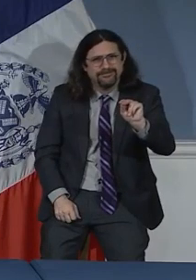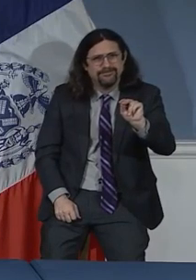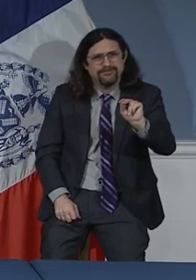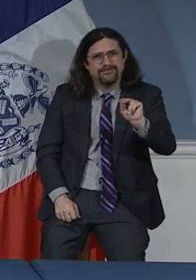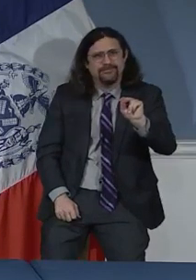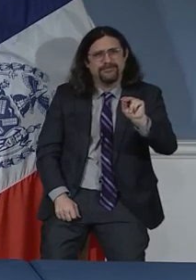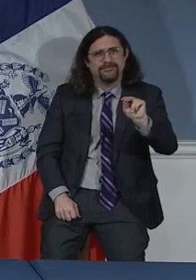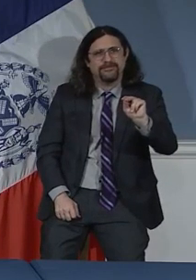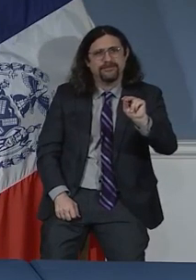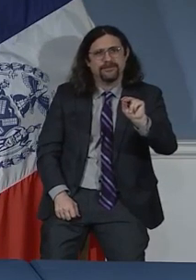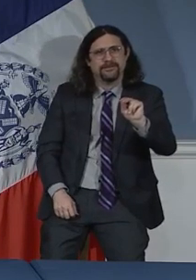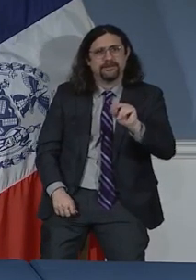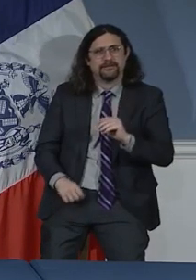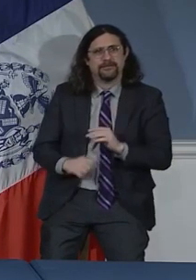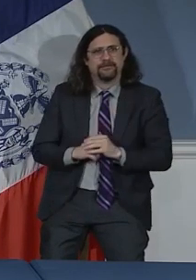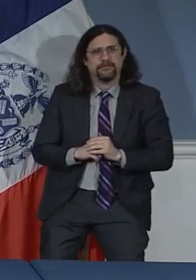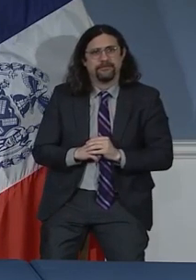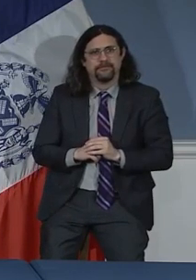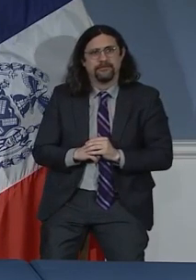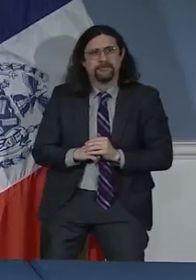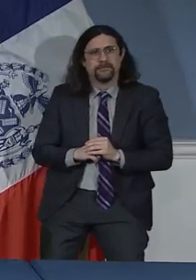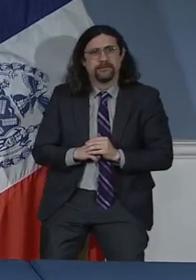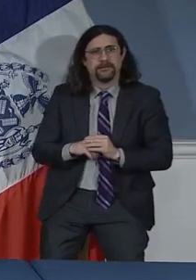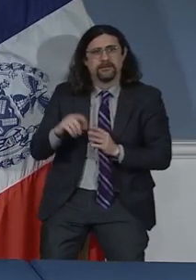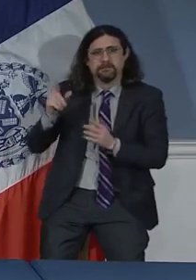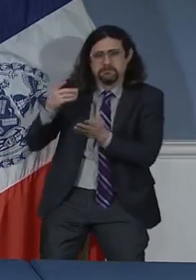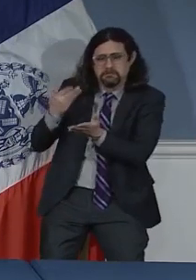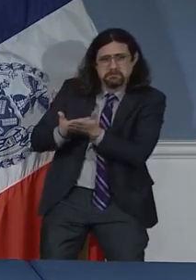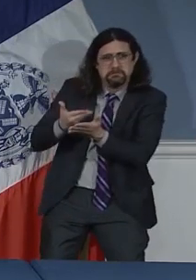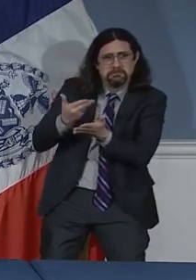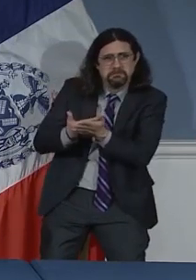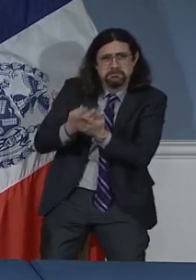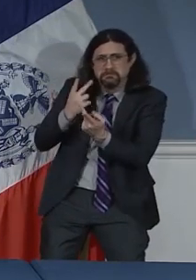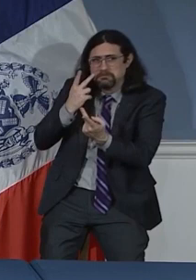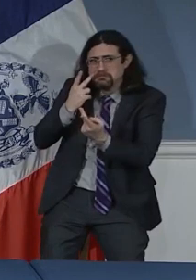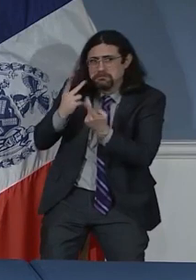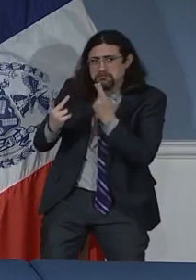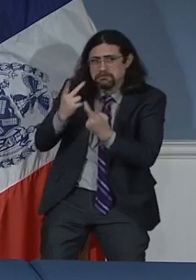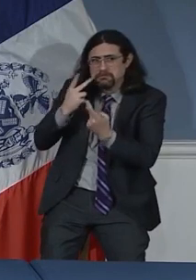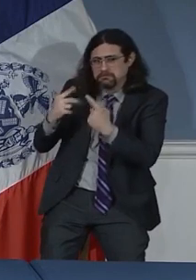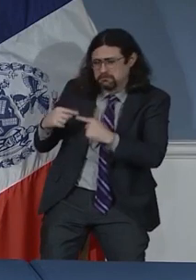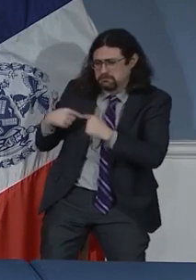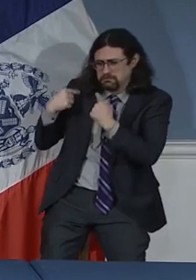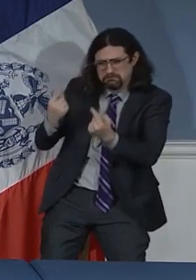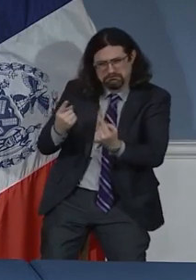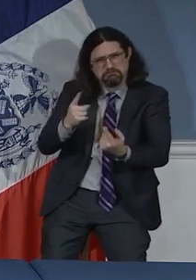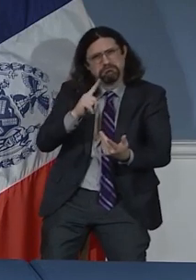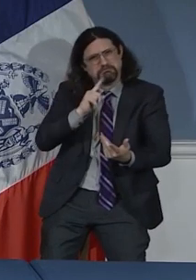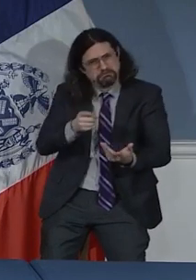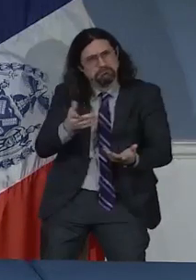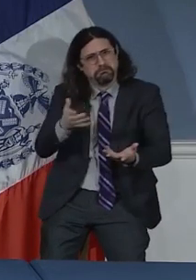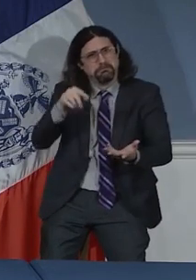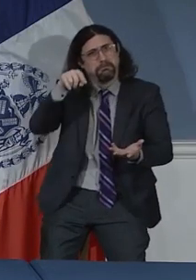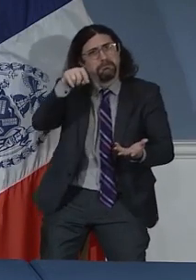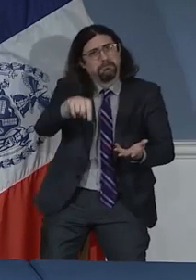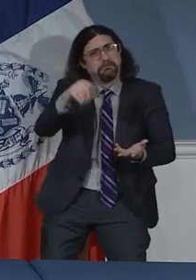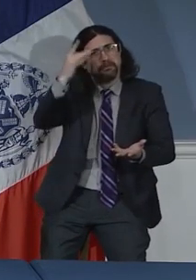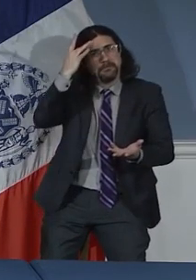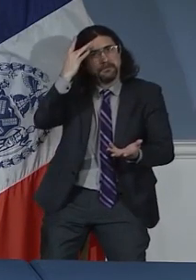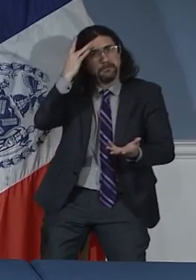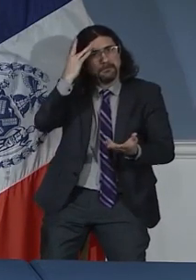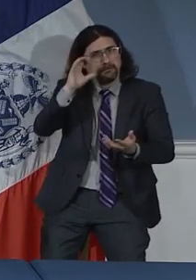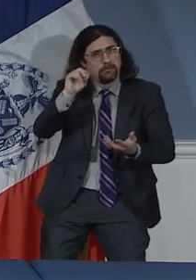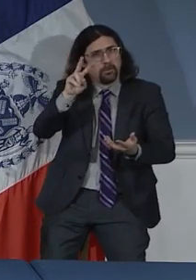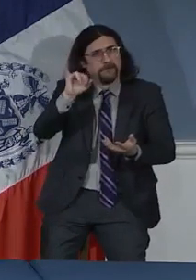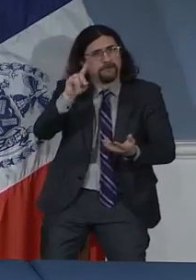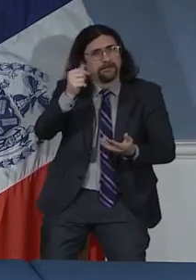is a disease that for 80% of those infected will have very little impact. So I